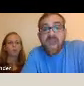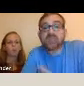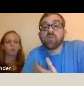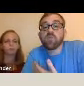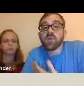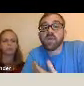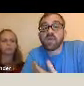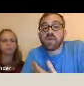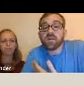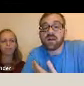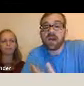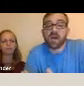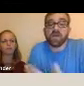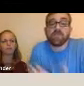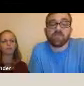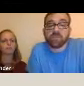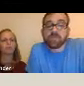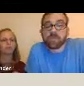After we